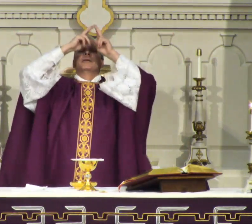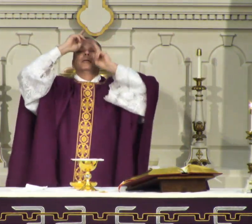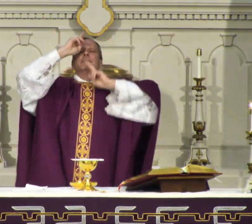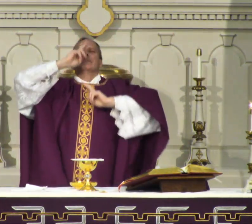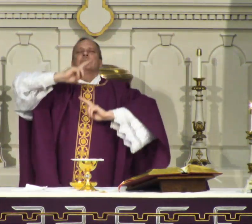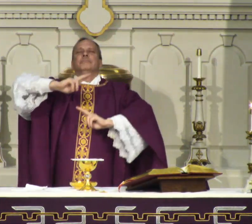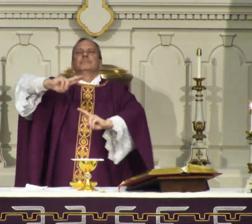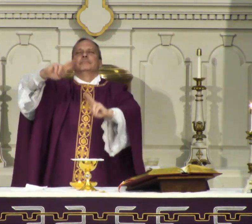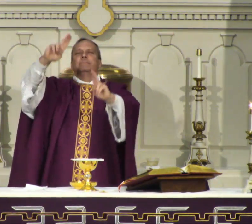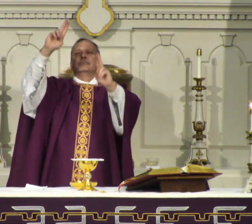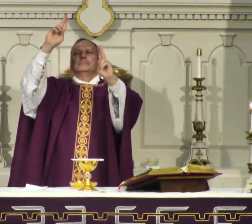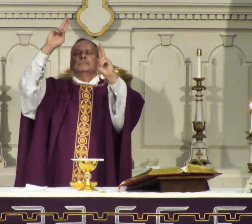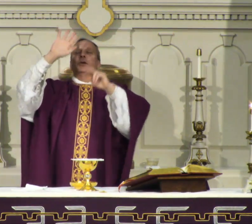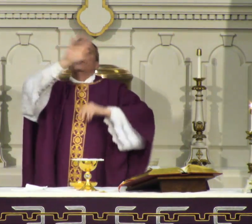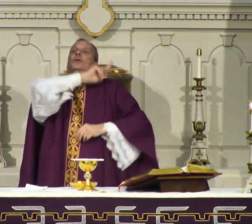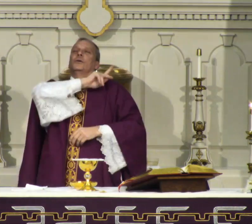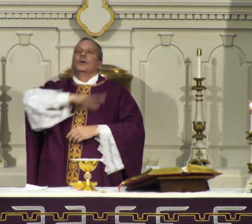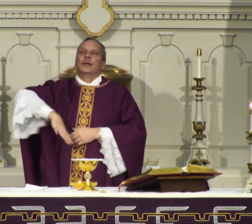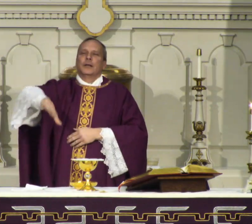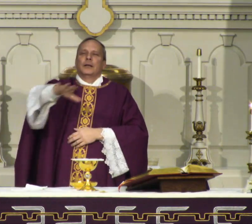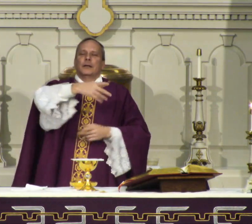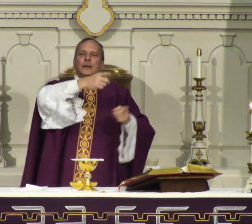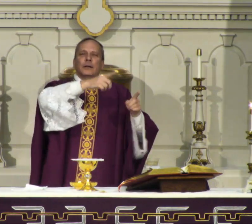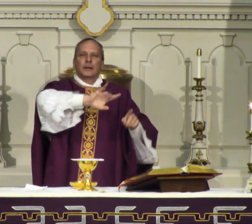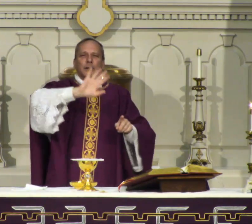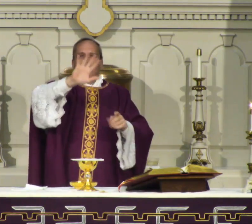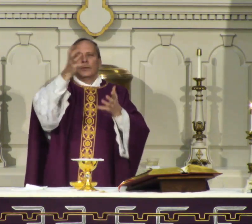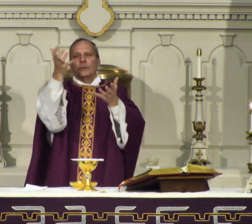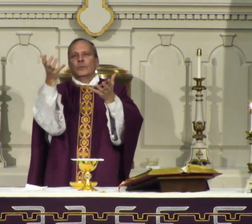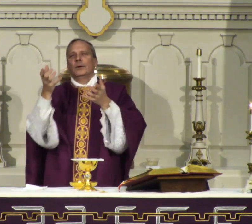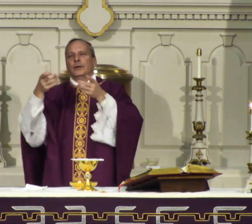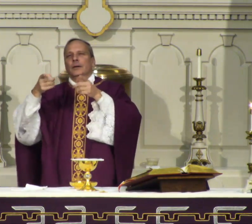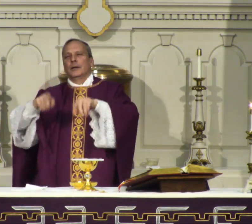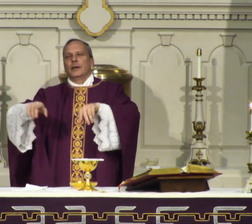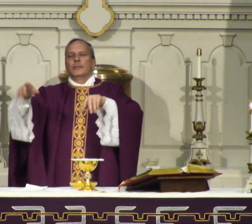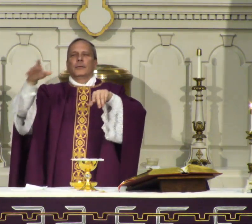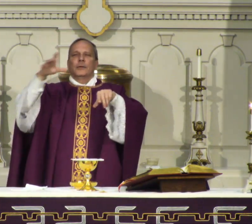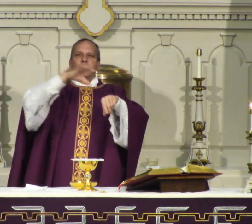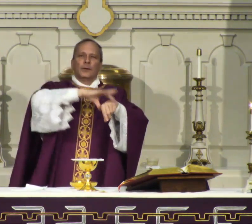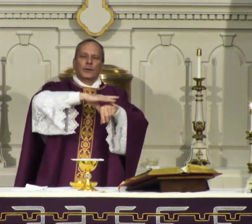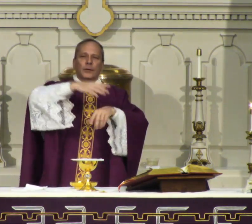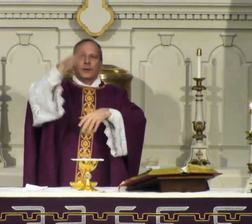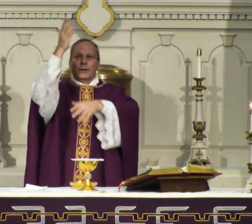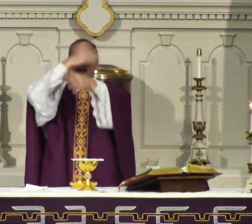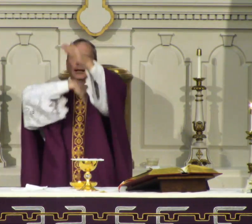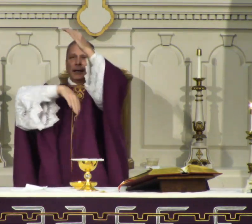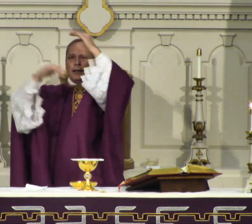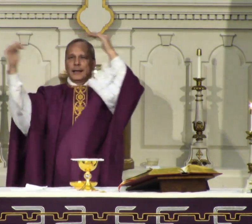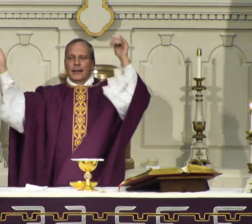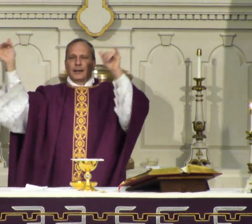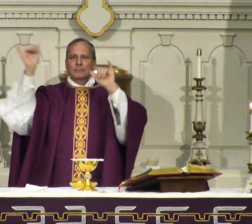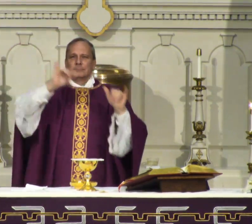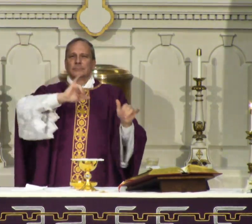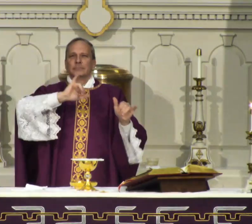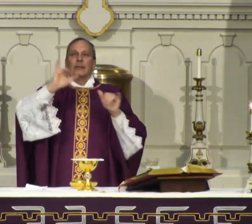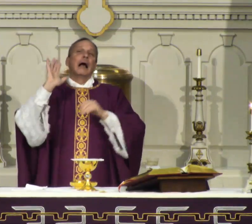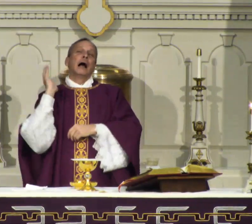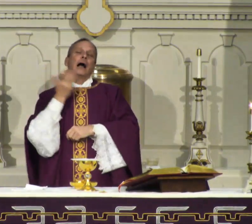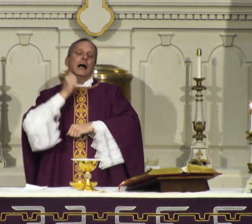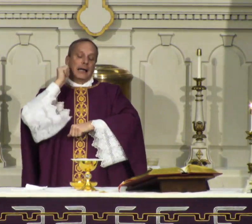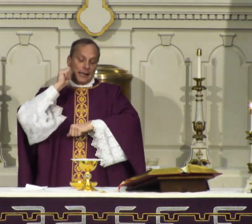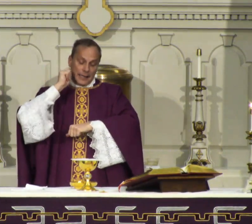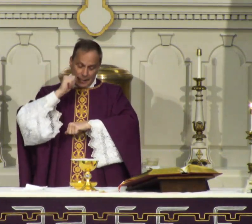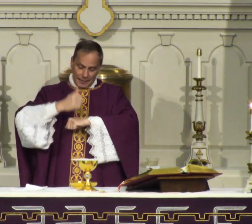be thy name. Thy kingdom come, thy will be done, on earth as it is in heaven. Give us